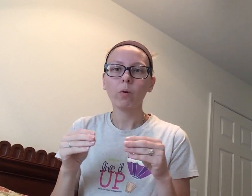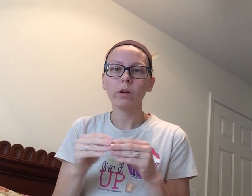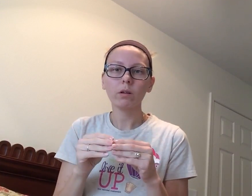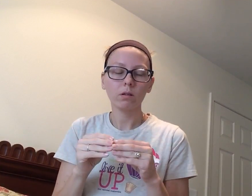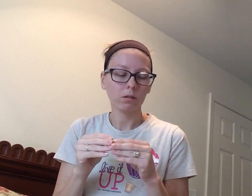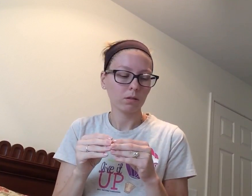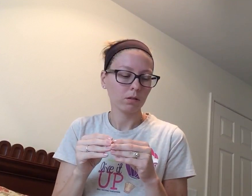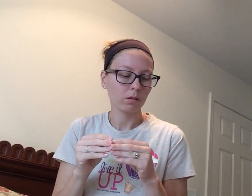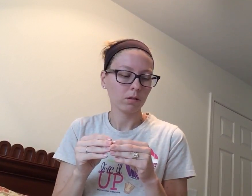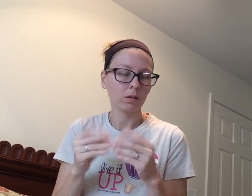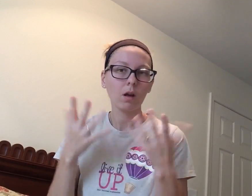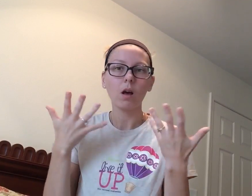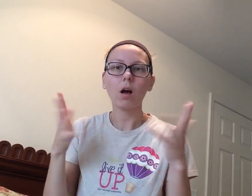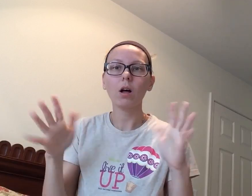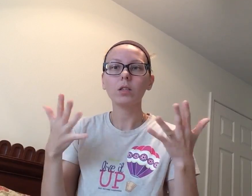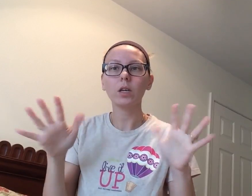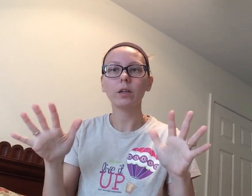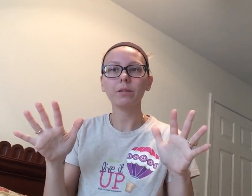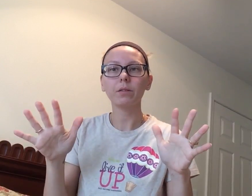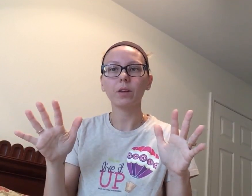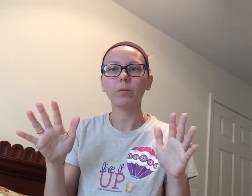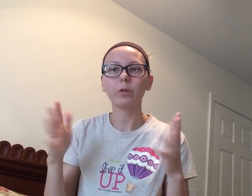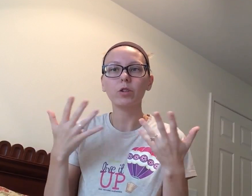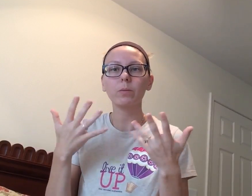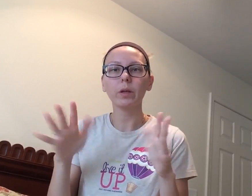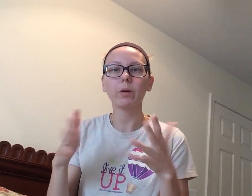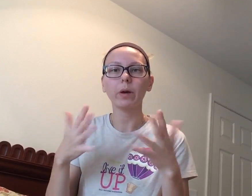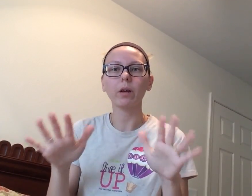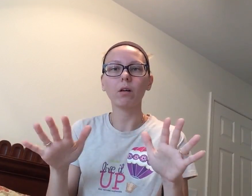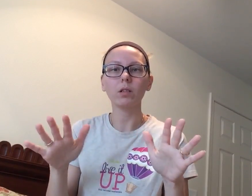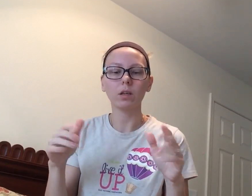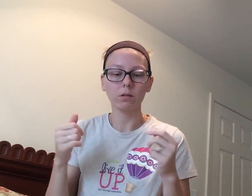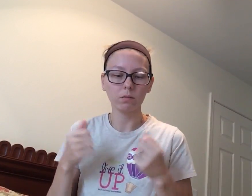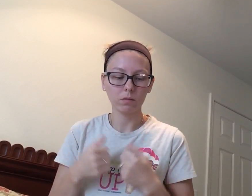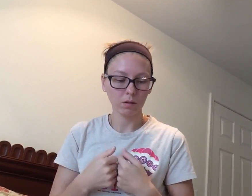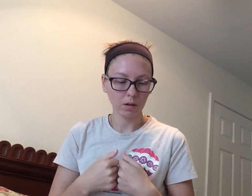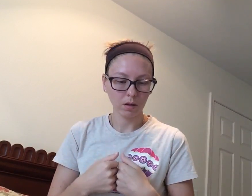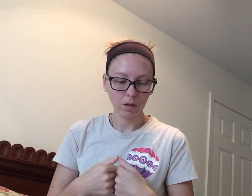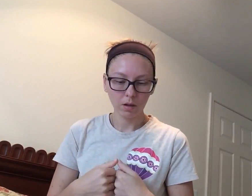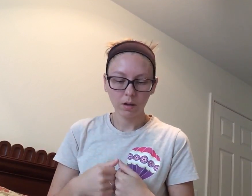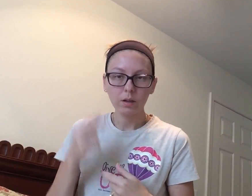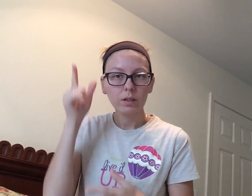More. All done. Like you're pushing the blade away. All done.